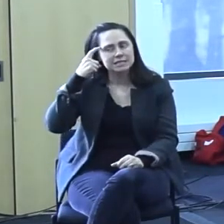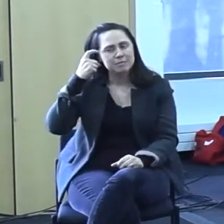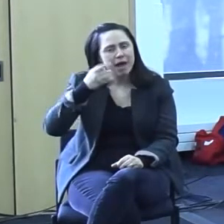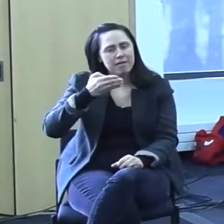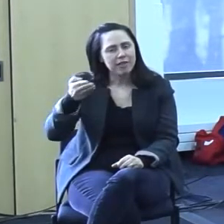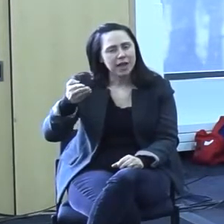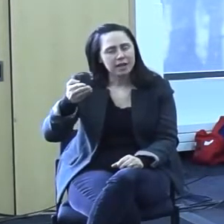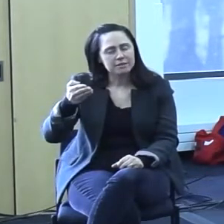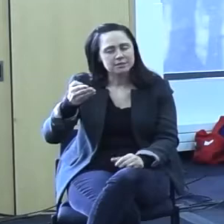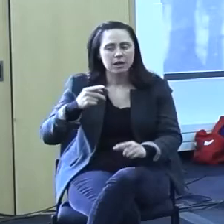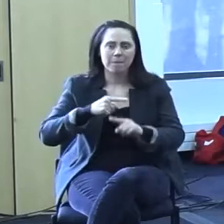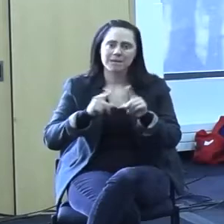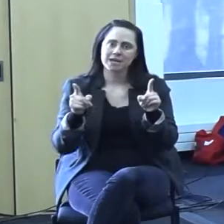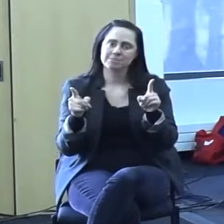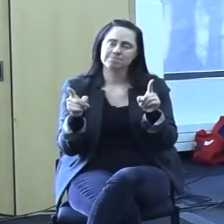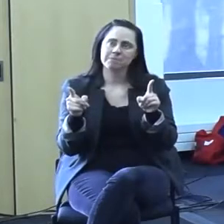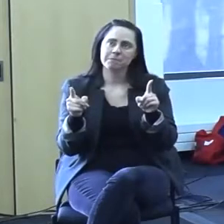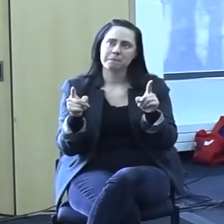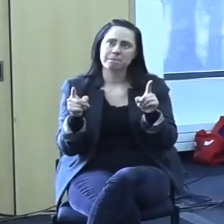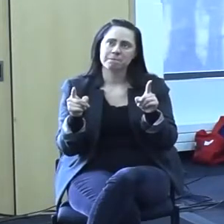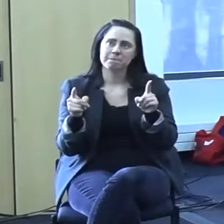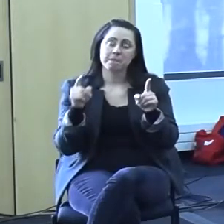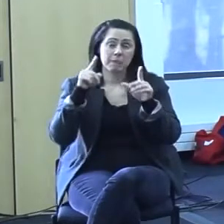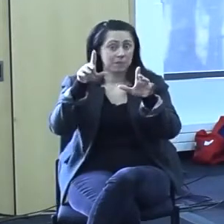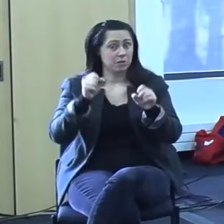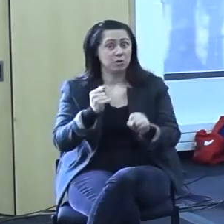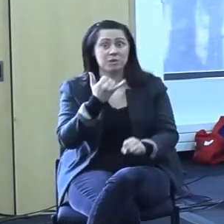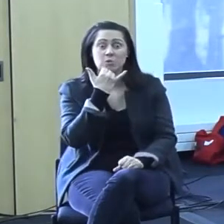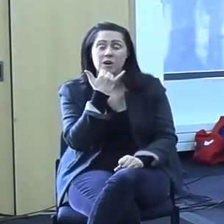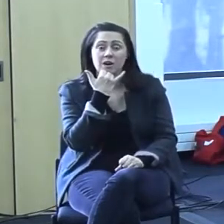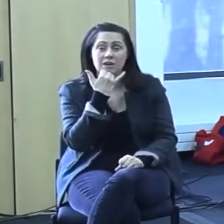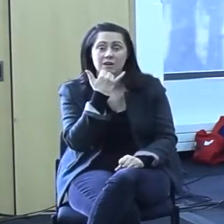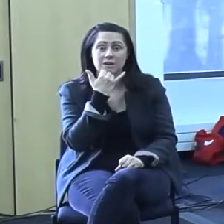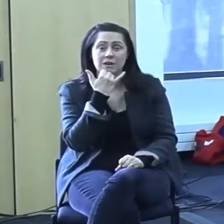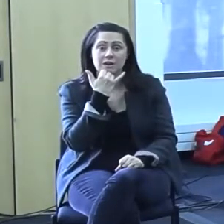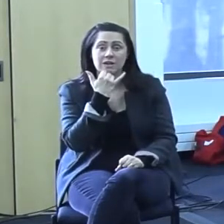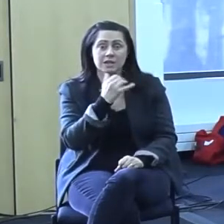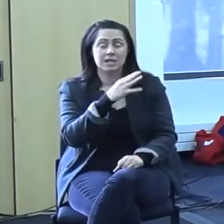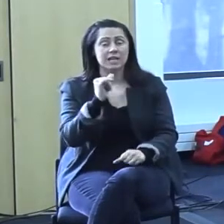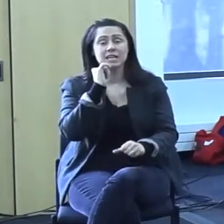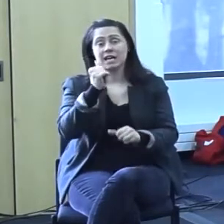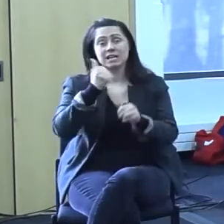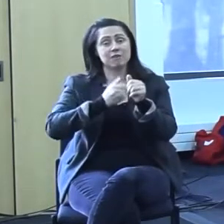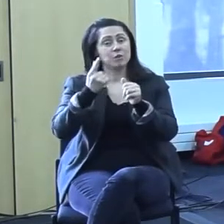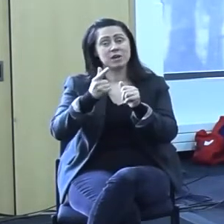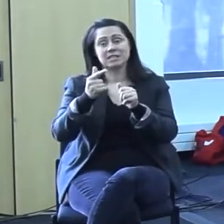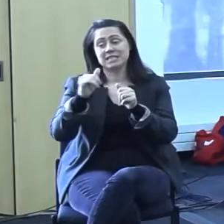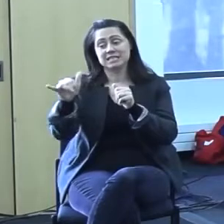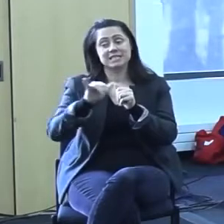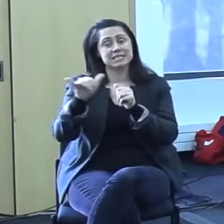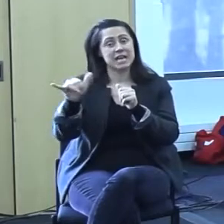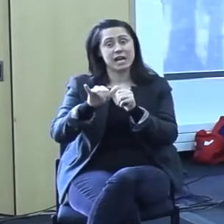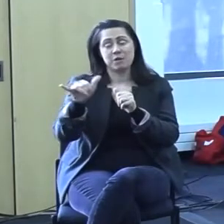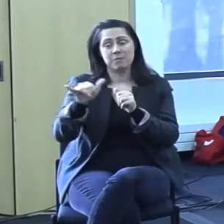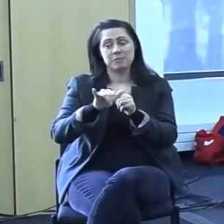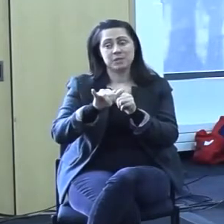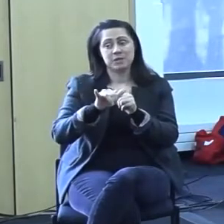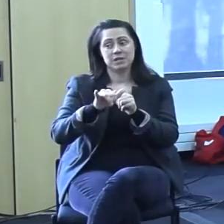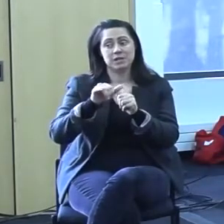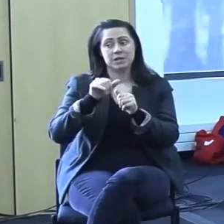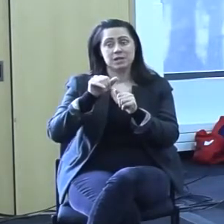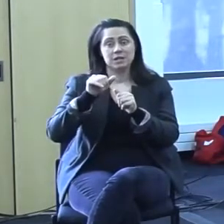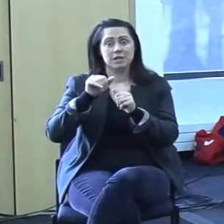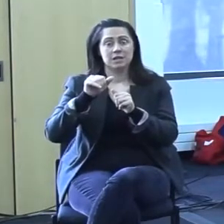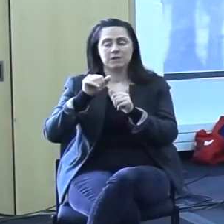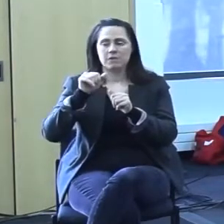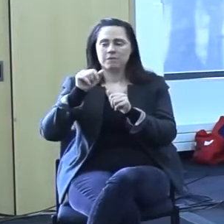things, but you could be wrong, and not everybody's the same. And as I said